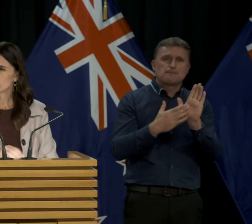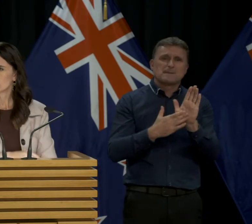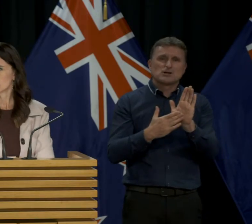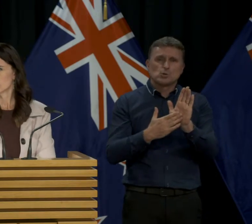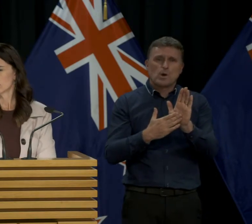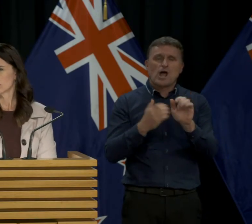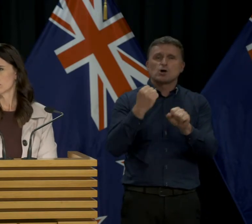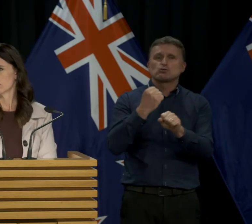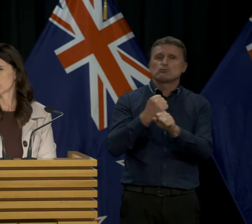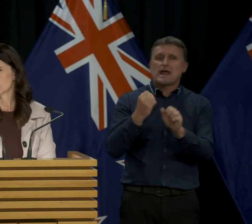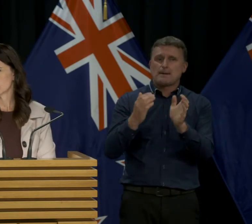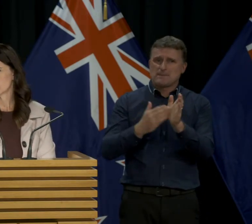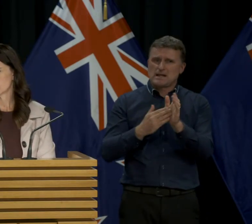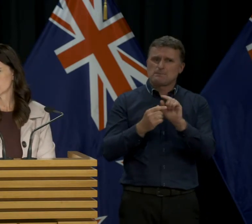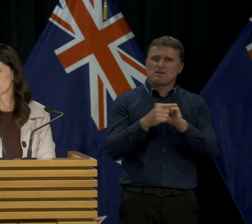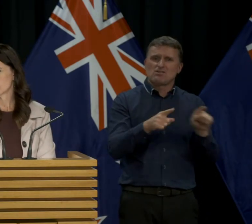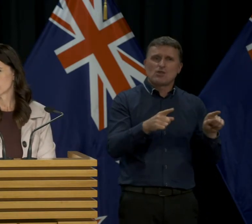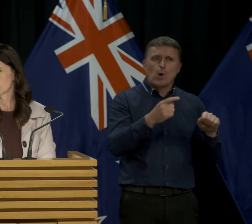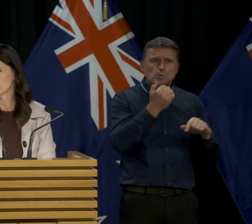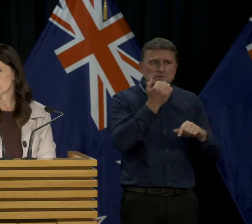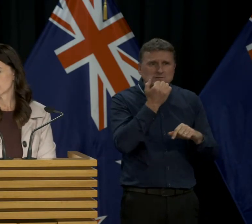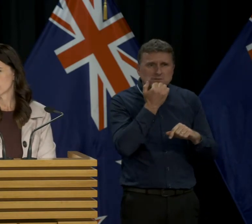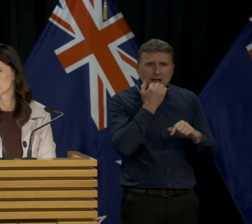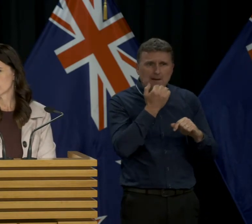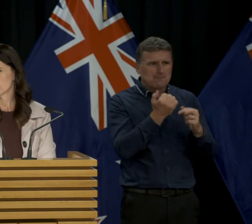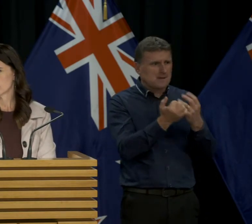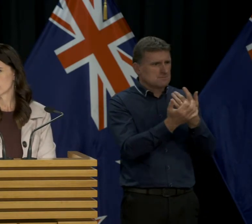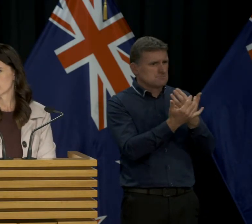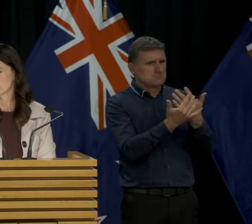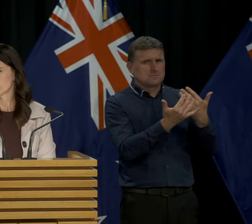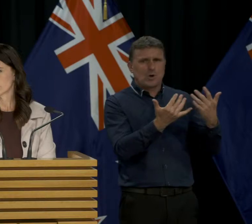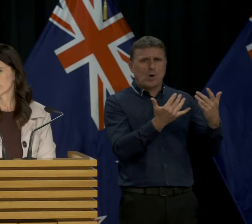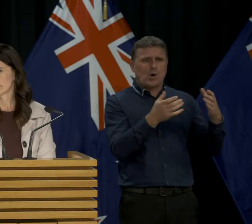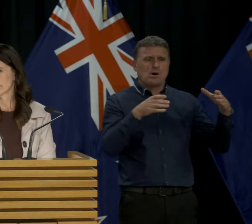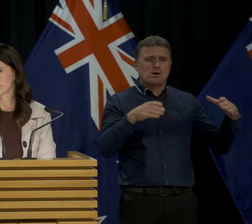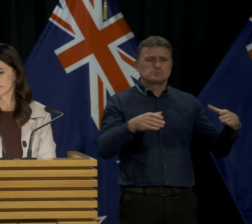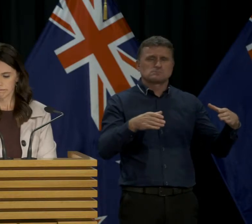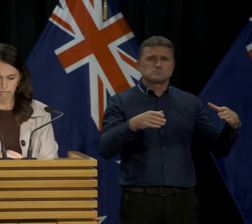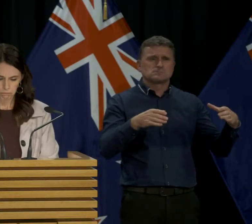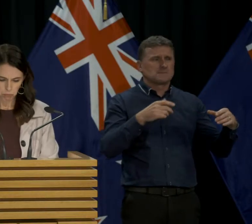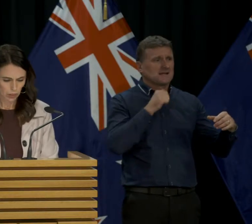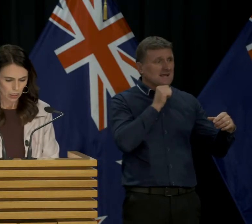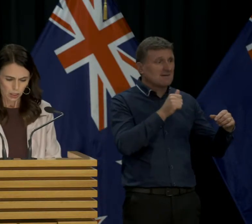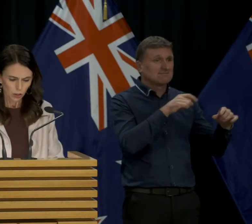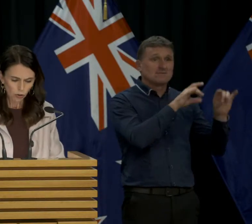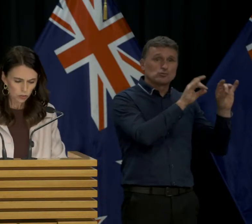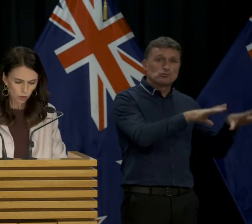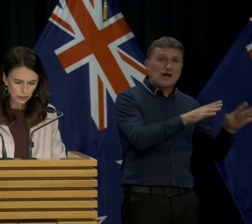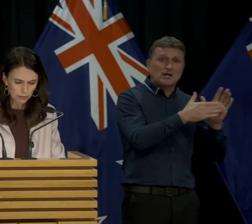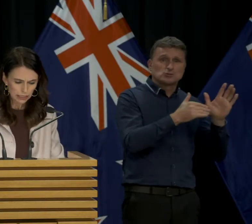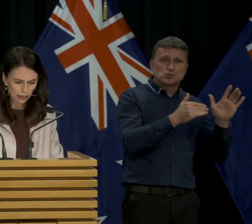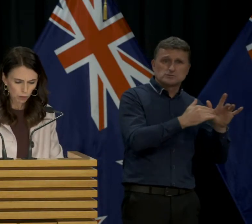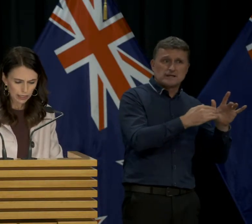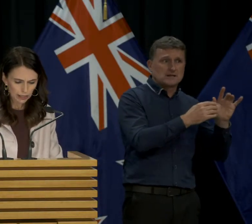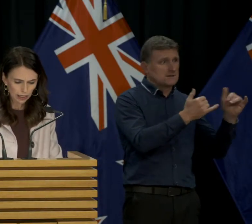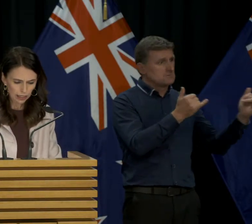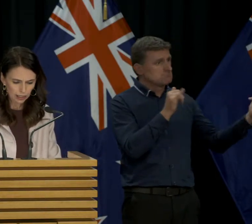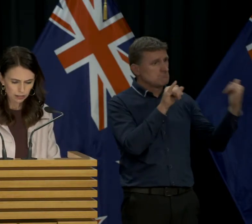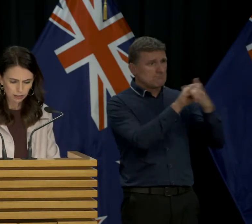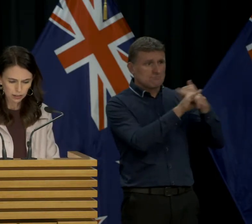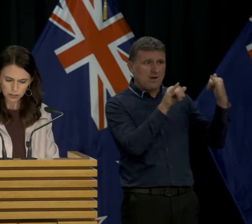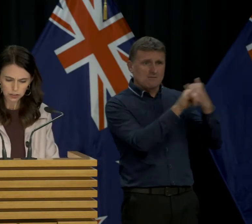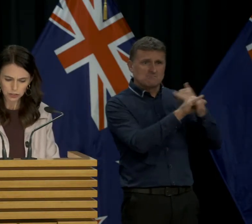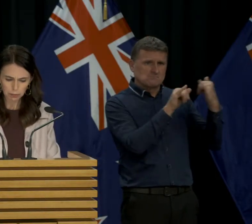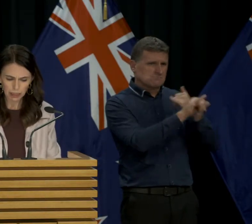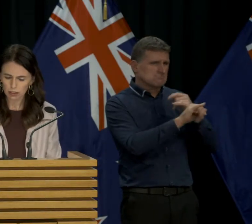that? That number's bigger than the contingency set aside for a Trans-Tasman bubble situation. No, not something that we